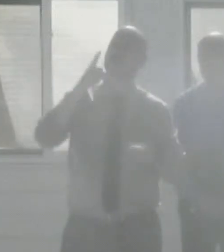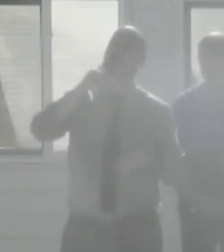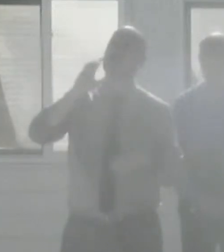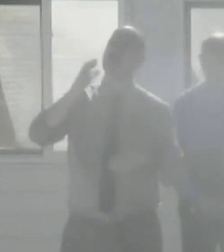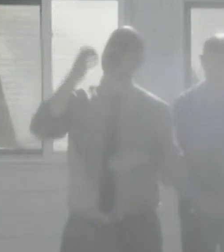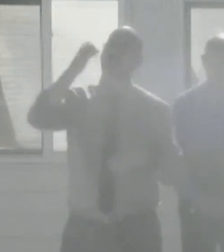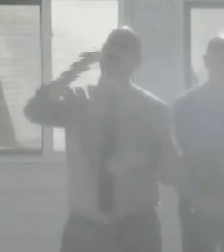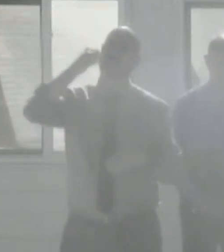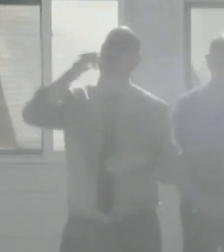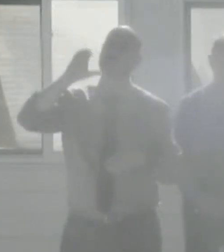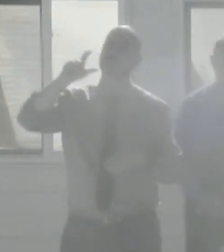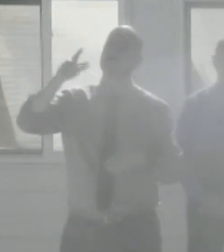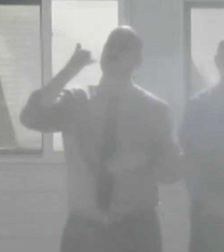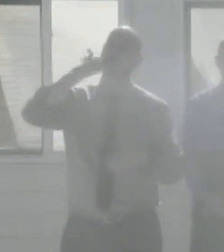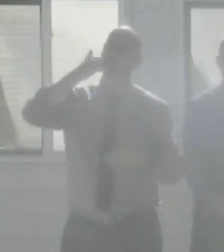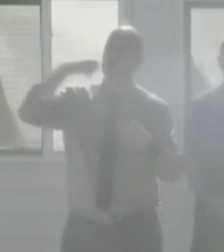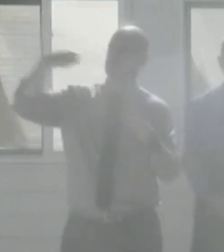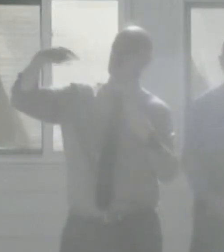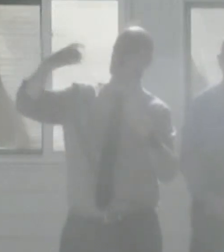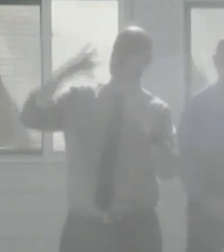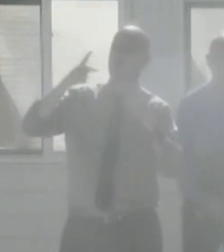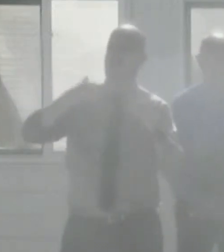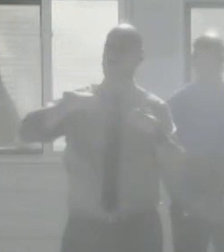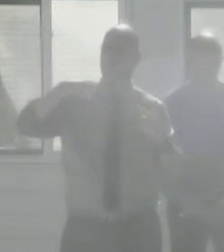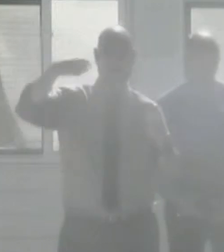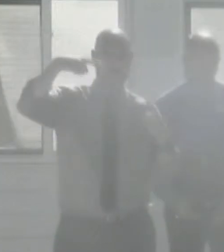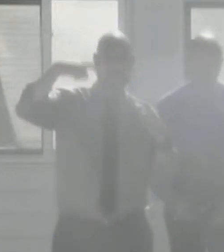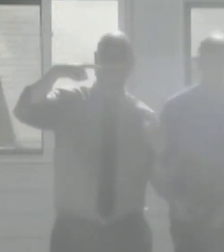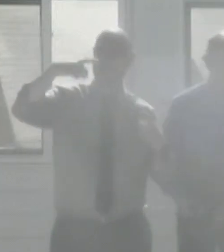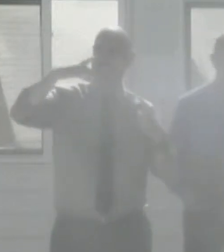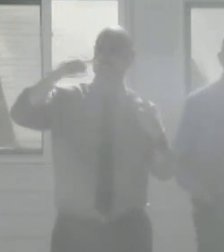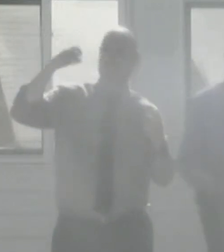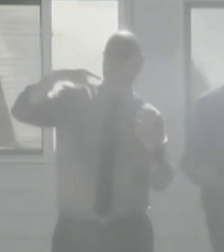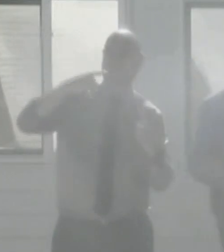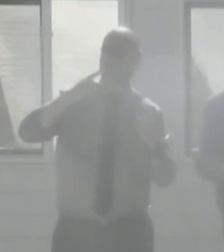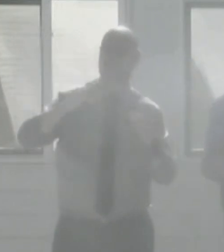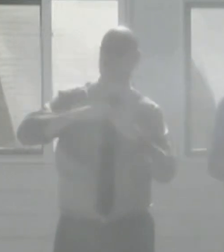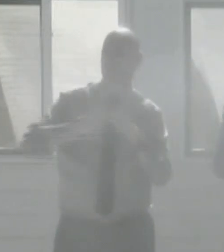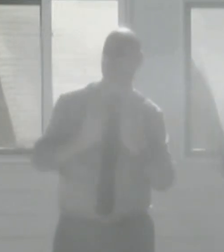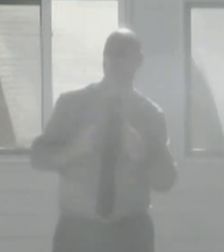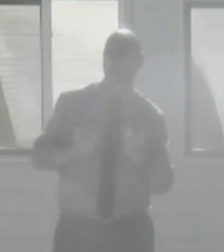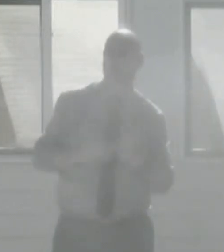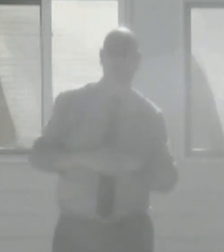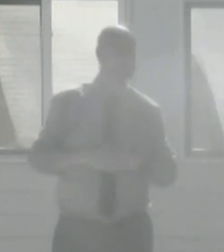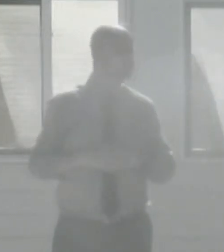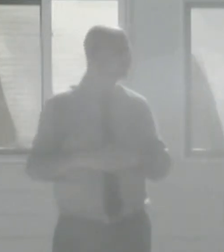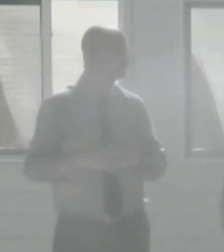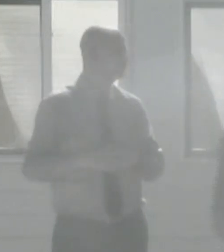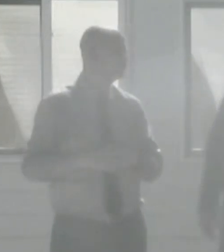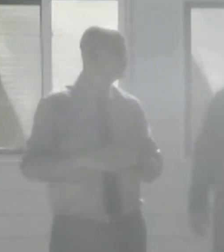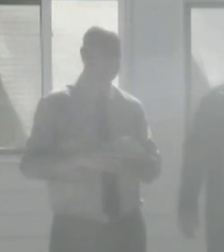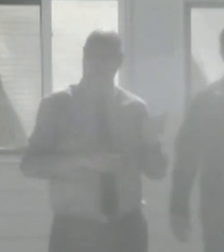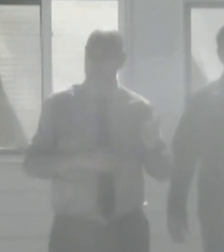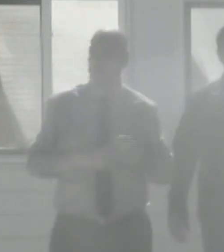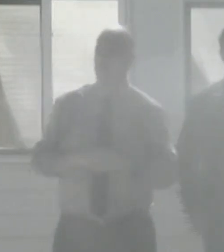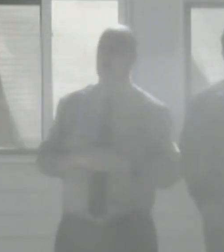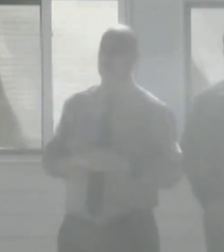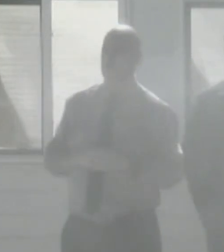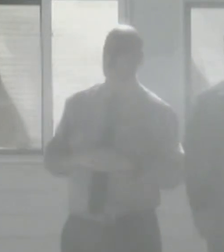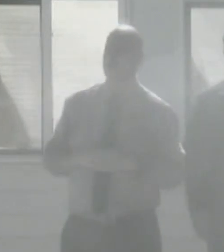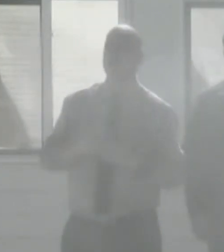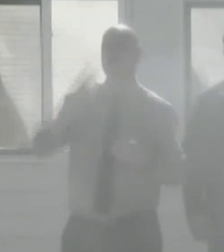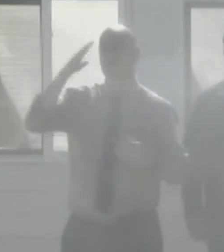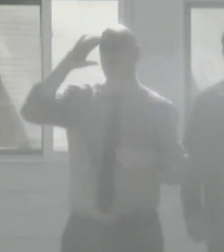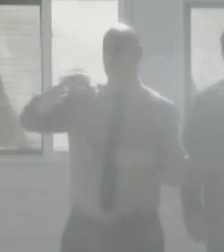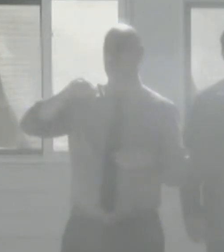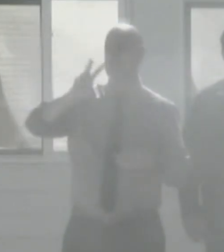people in Sarasota County don't have any cell service. So we do know that Verizon did